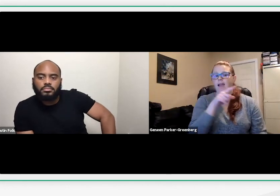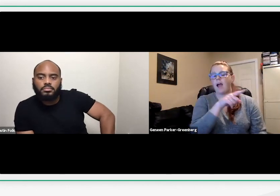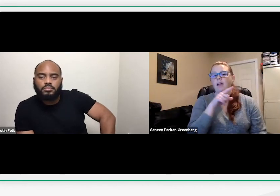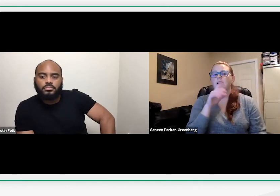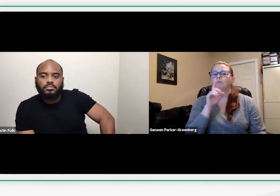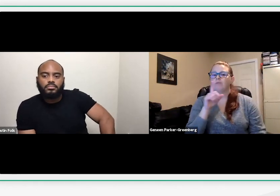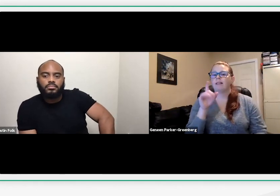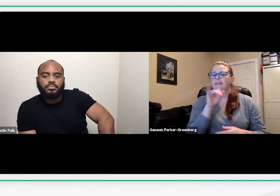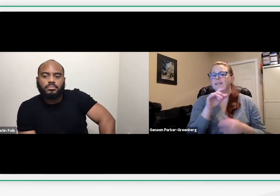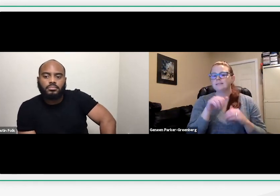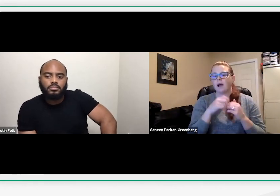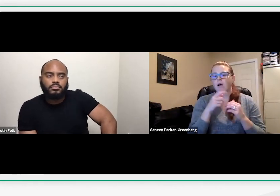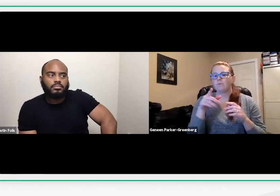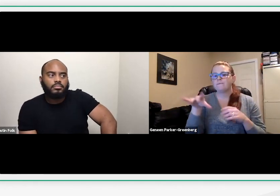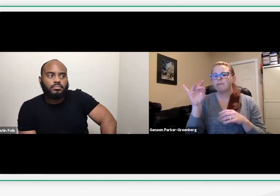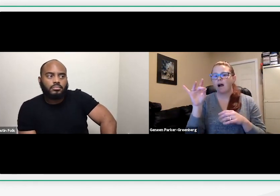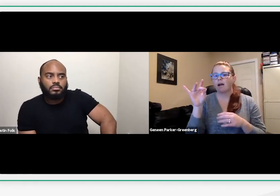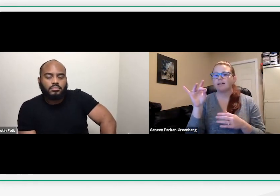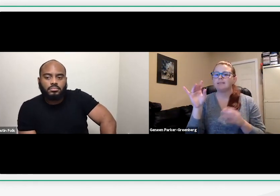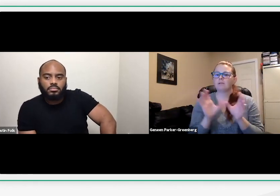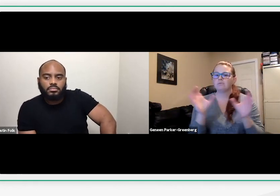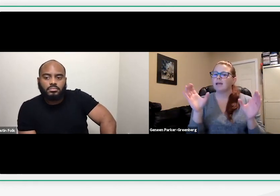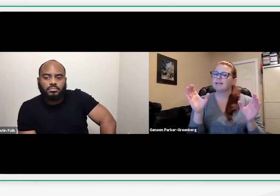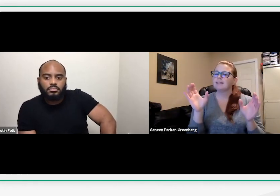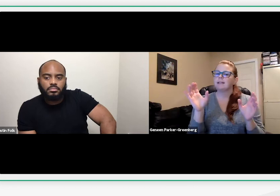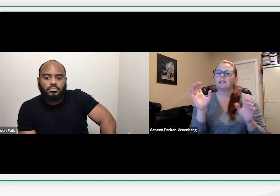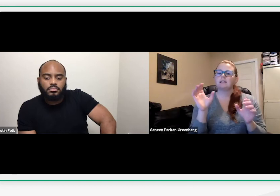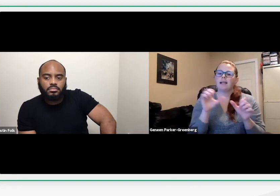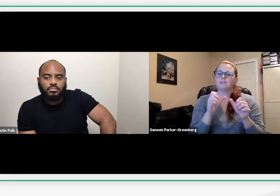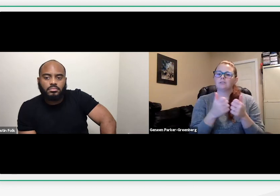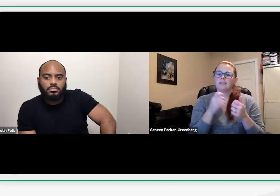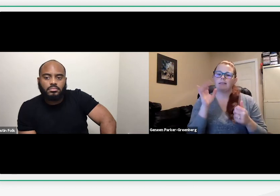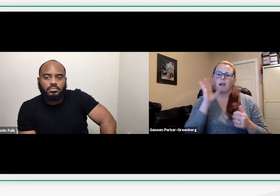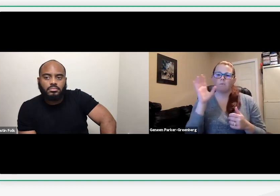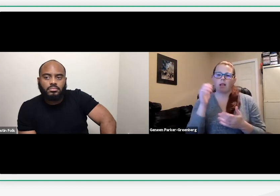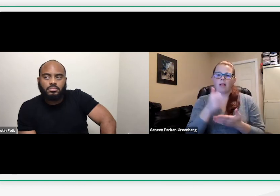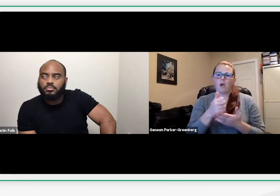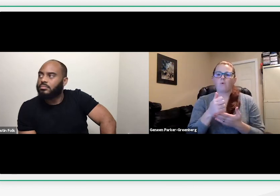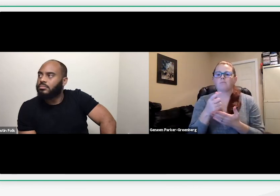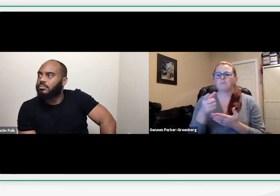So, yes, NFCC, really, that's how you would find